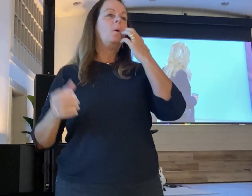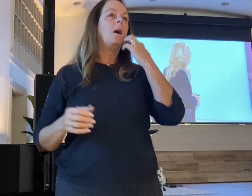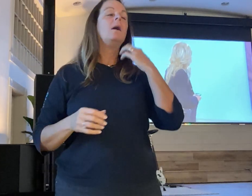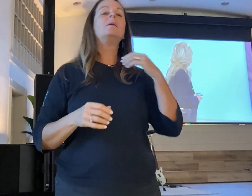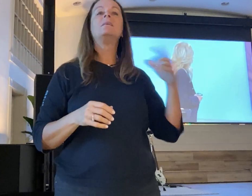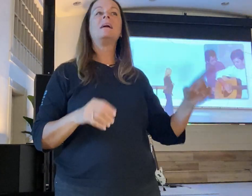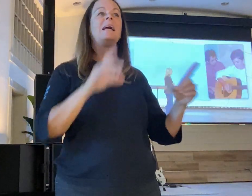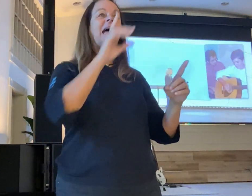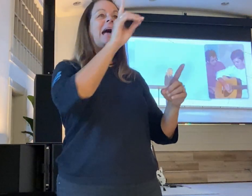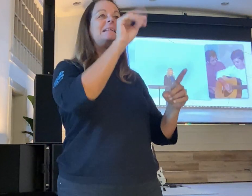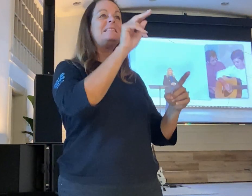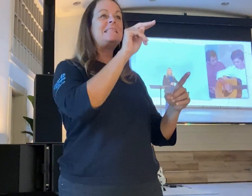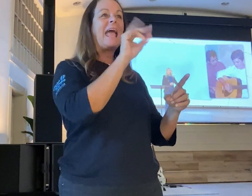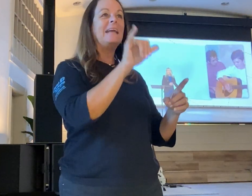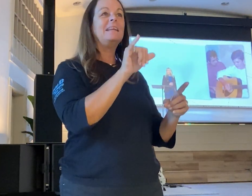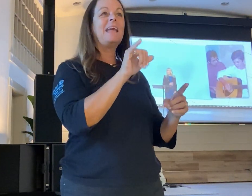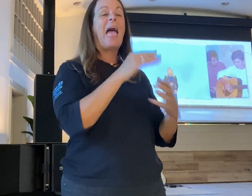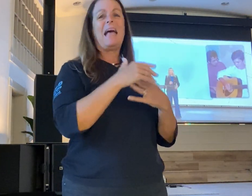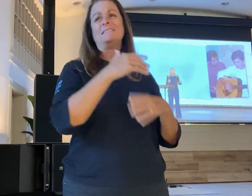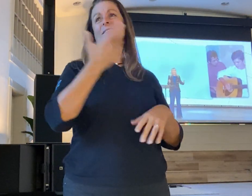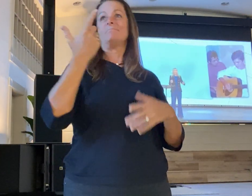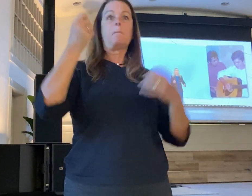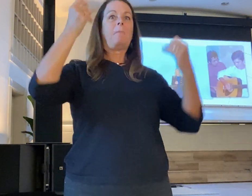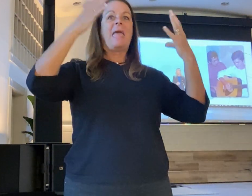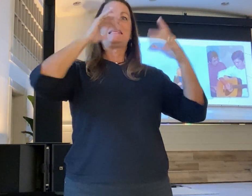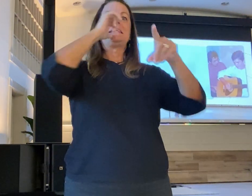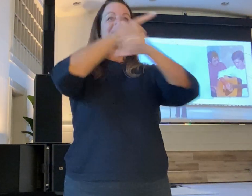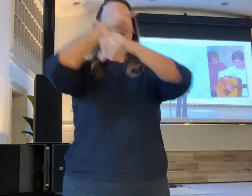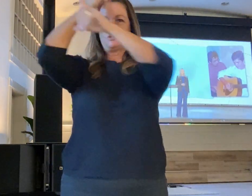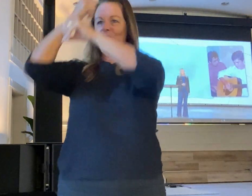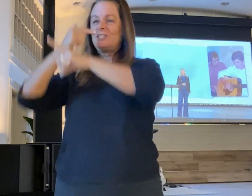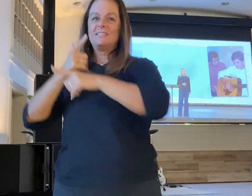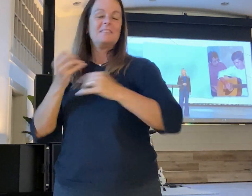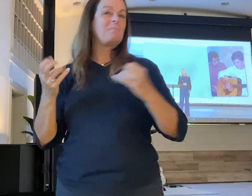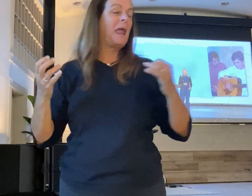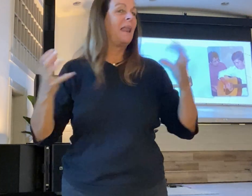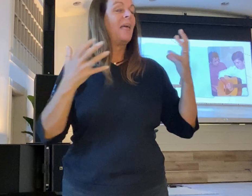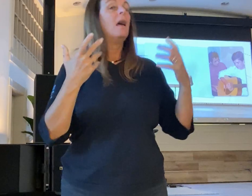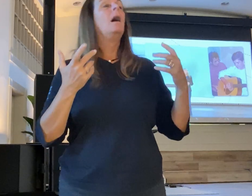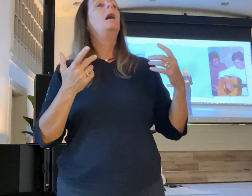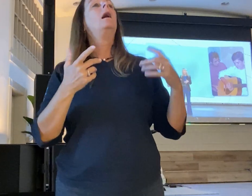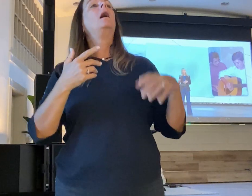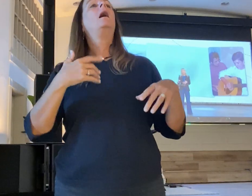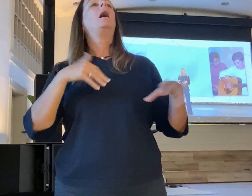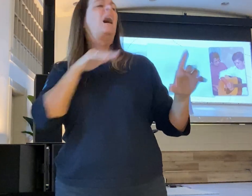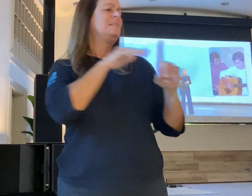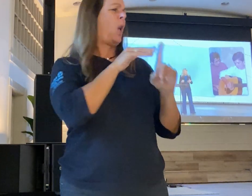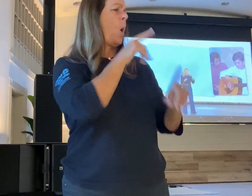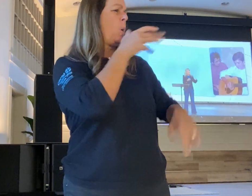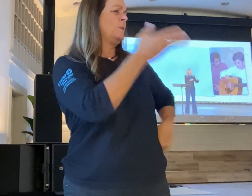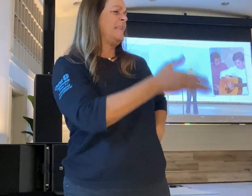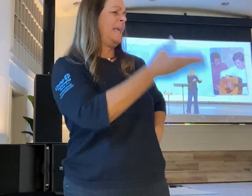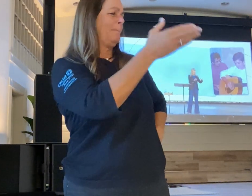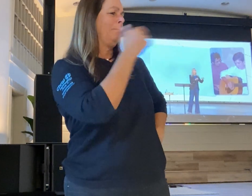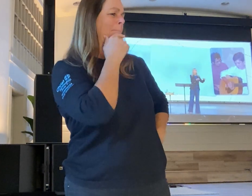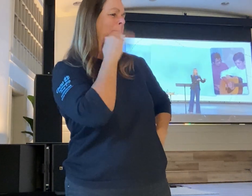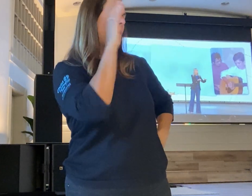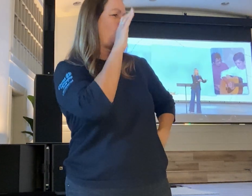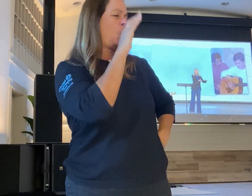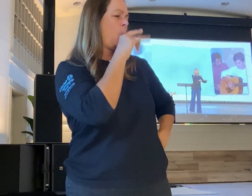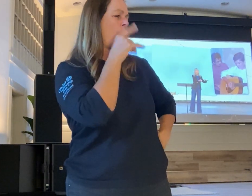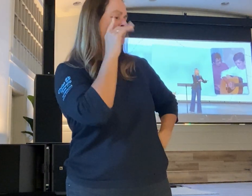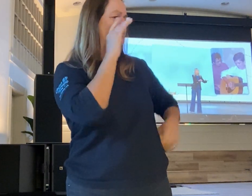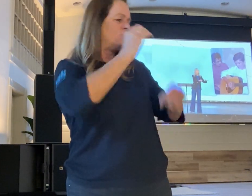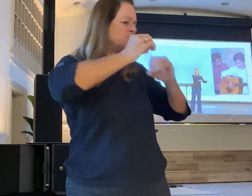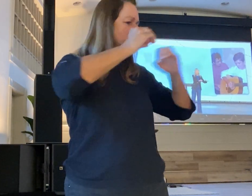was raised in our church. He's got six siblings, and his mom and dad were plugged in. And I didn't have to go Google someone